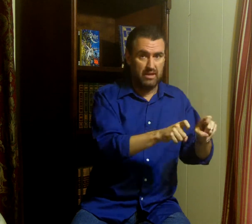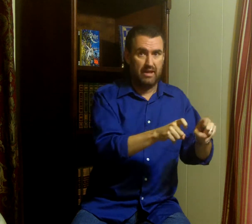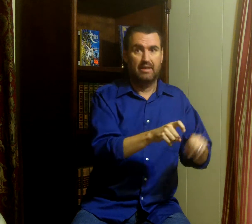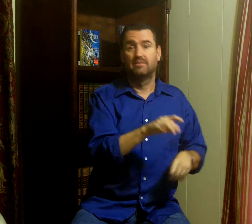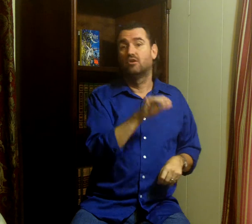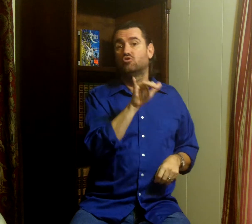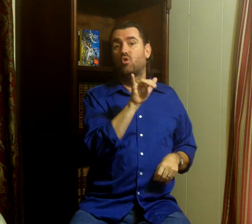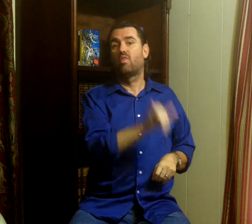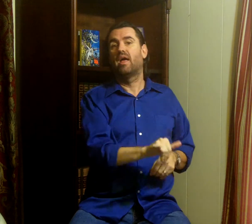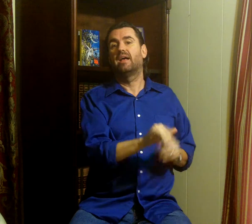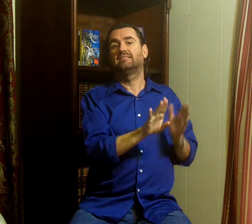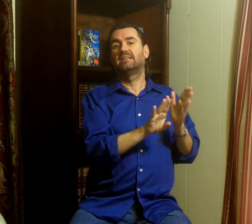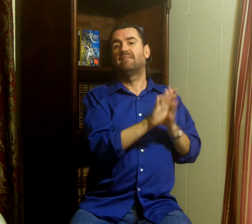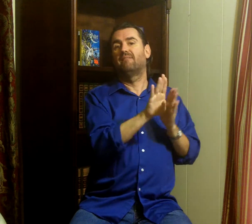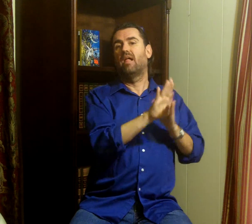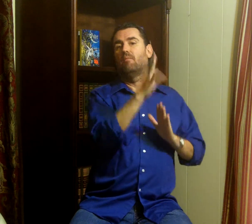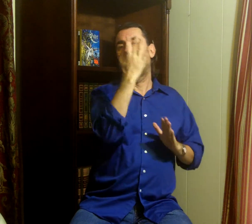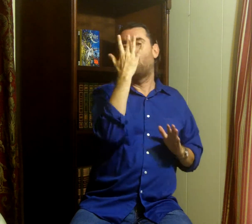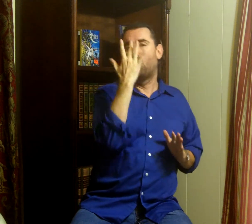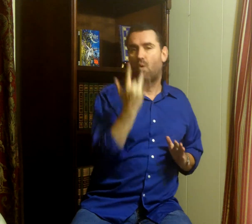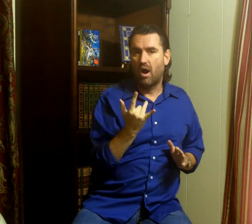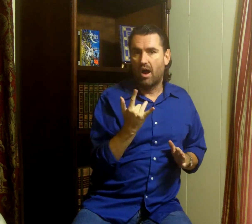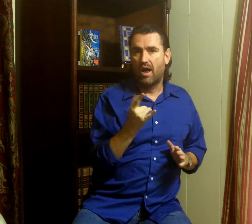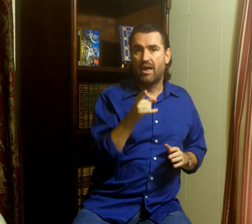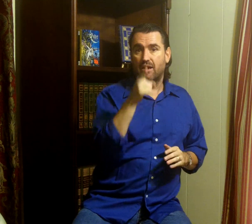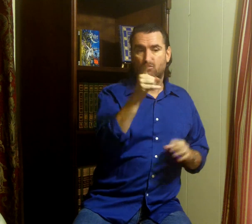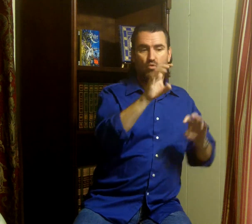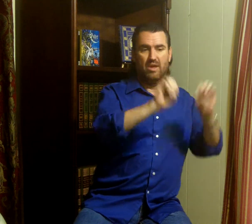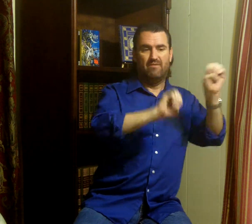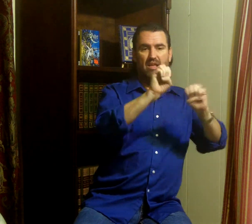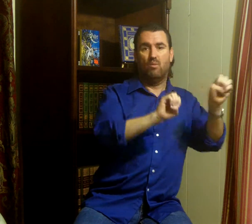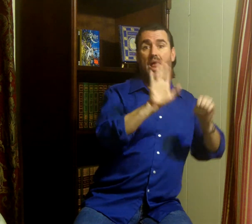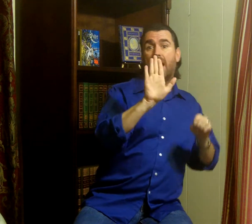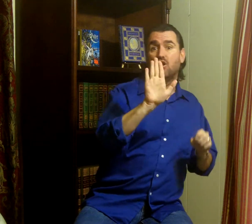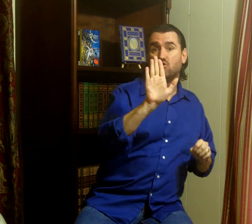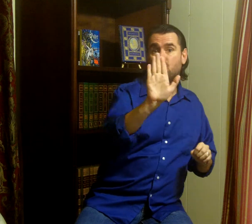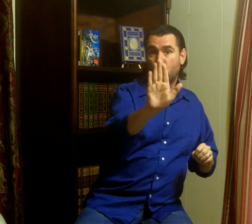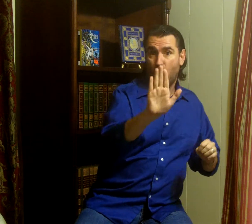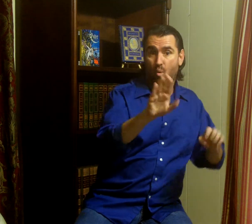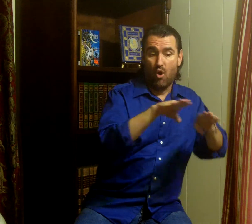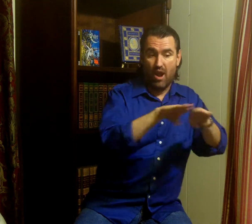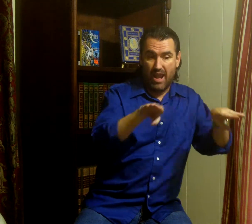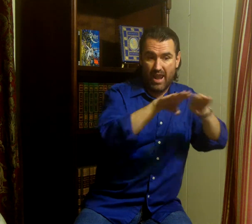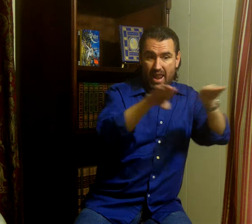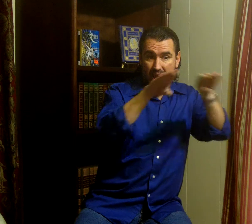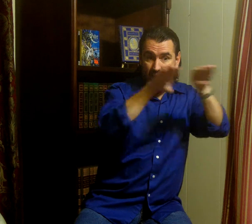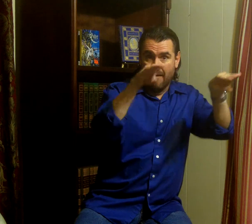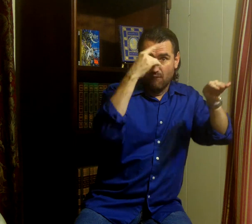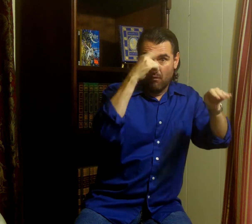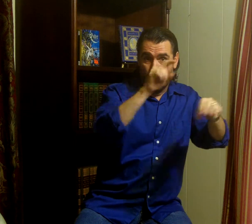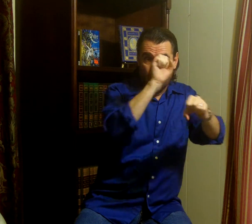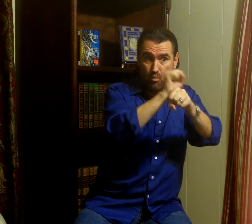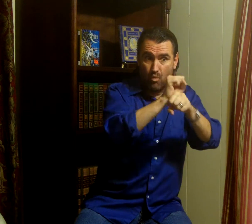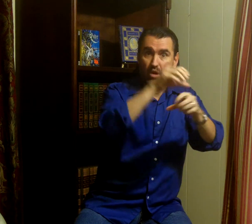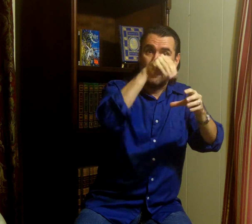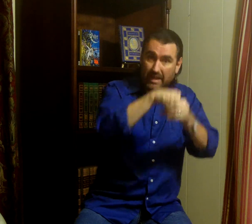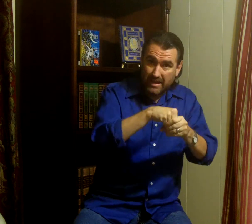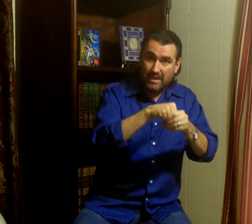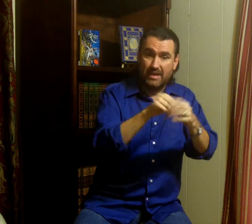an educational interpreter, to evaluate you at the level in which you really work, because you're probably most comfortable with that age